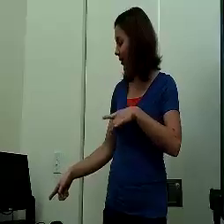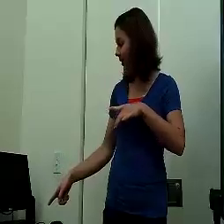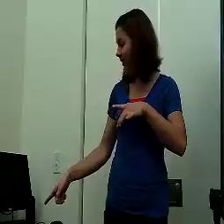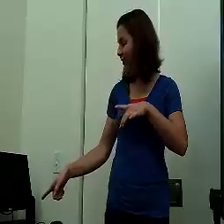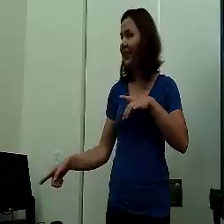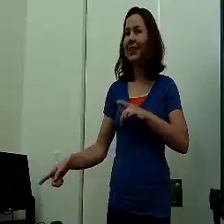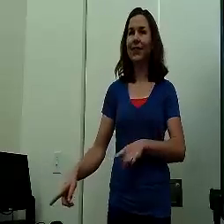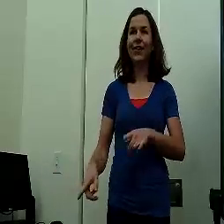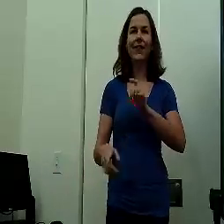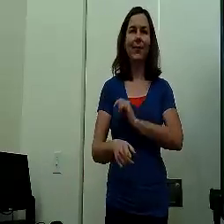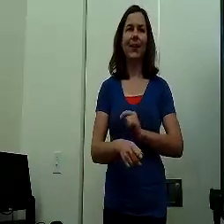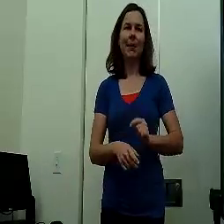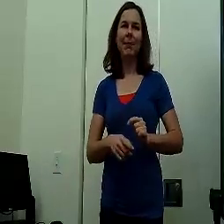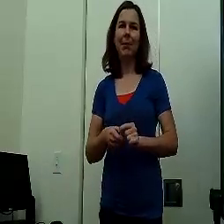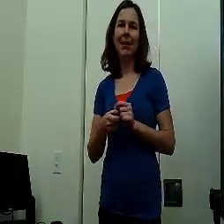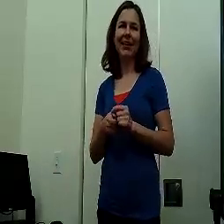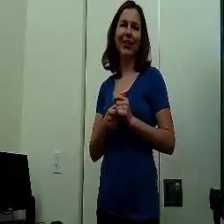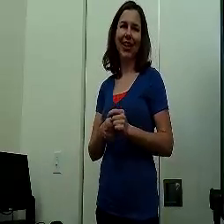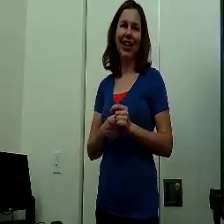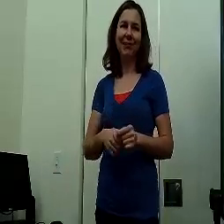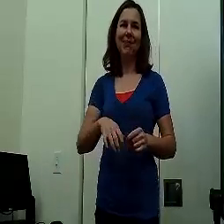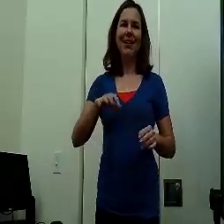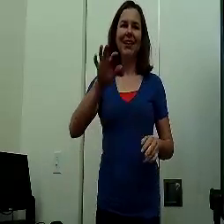looks different than what the paper makes it look like.